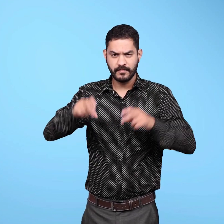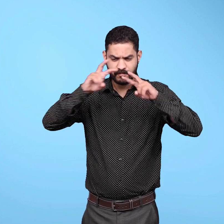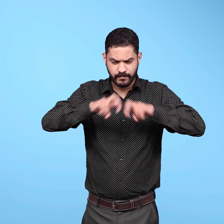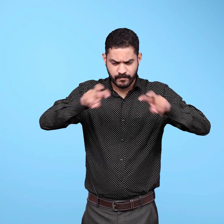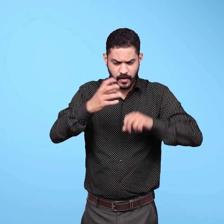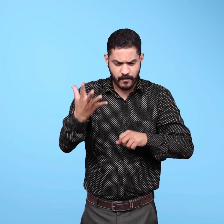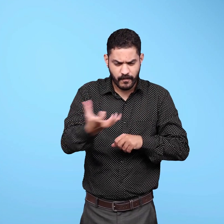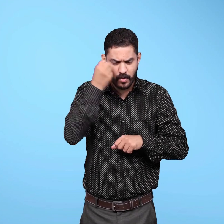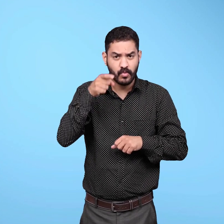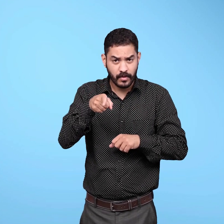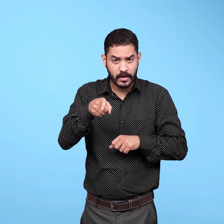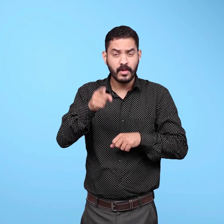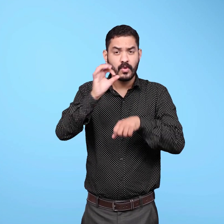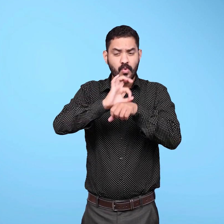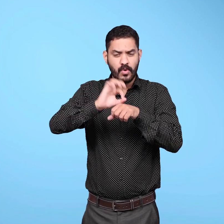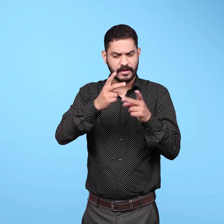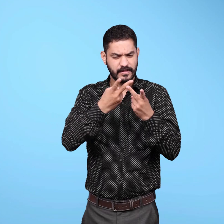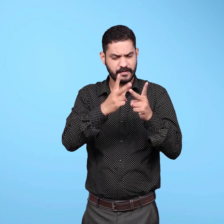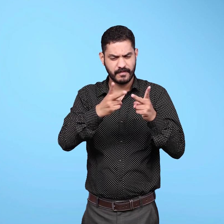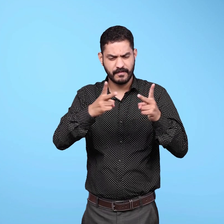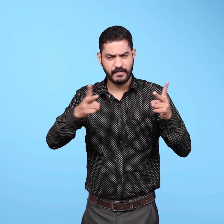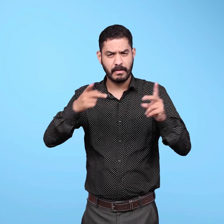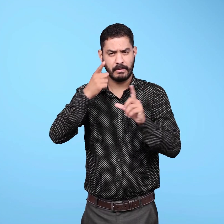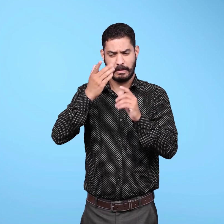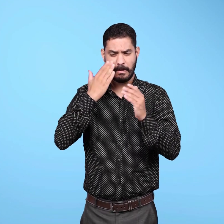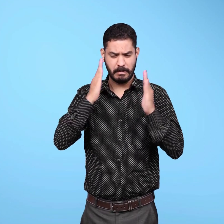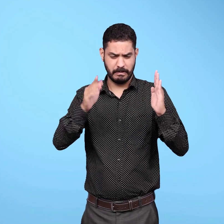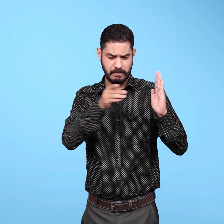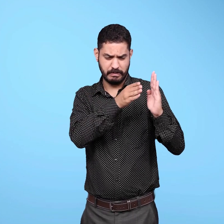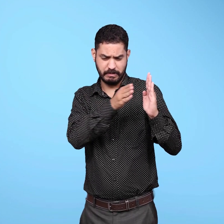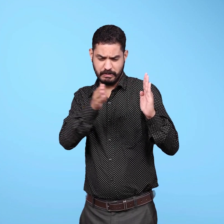Archaeologists have found several thousands of coins belonging to this period.